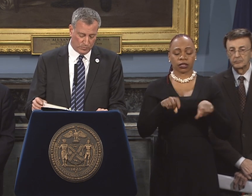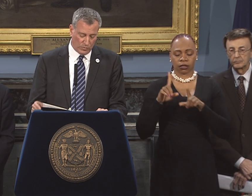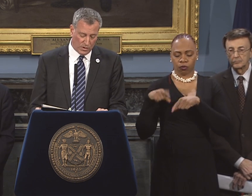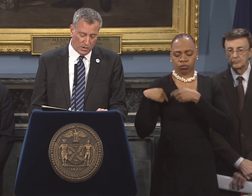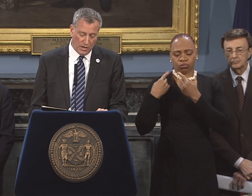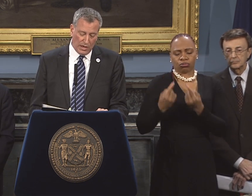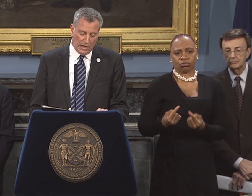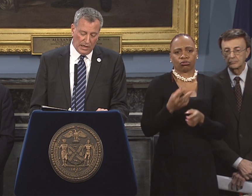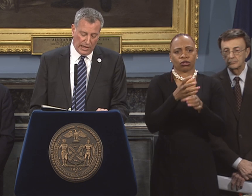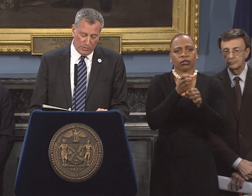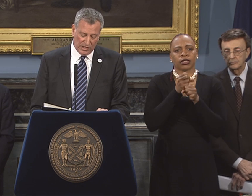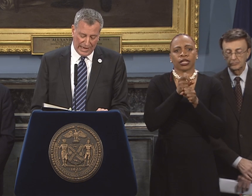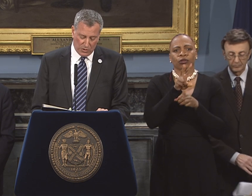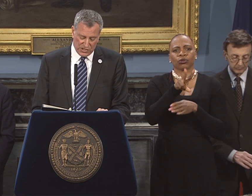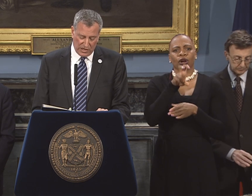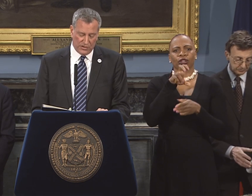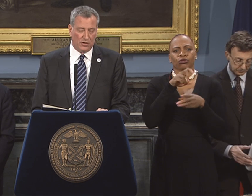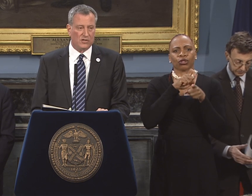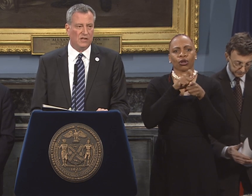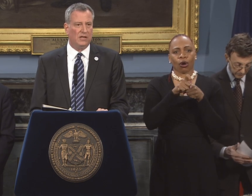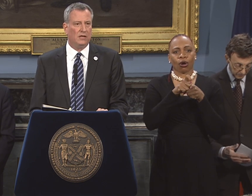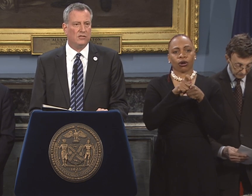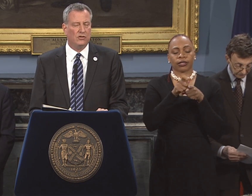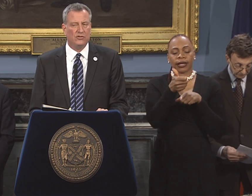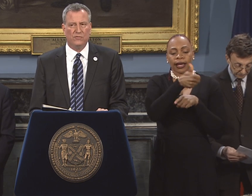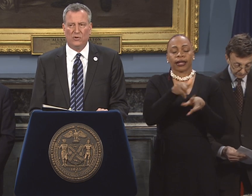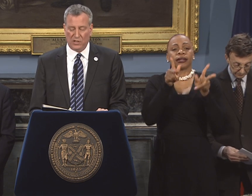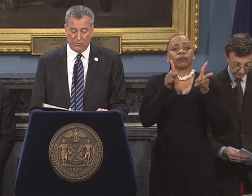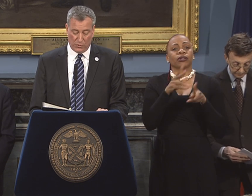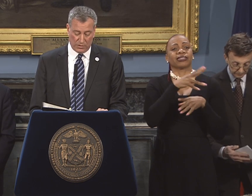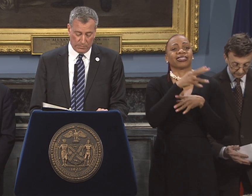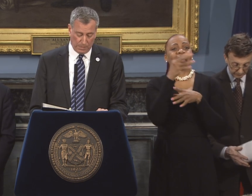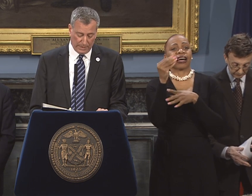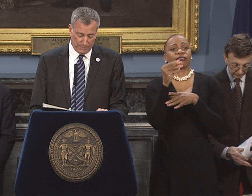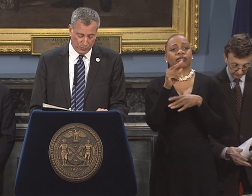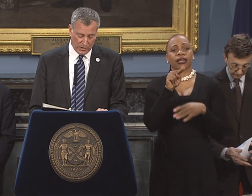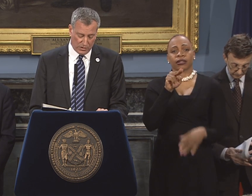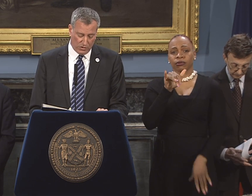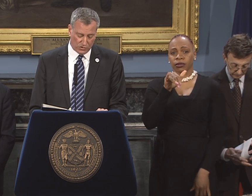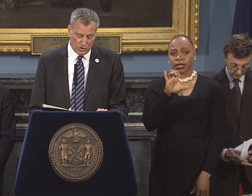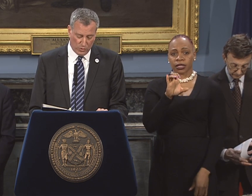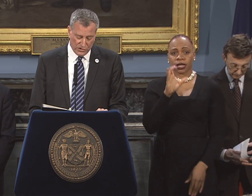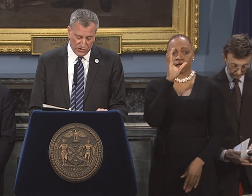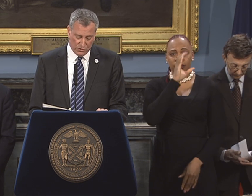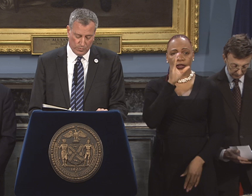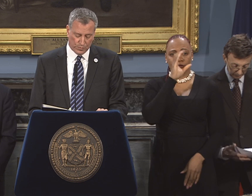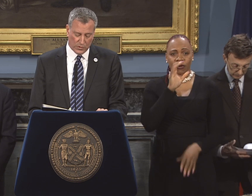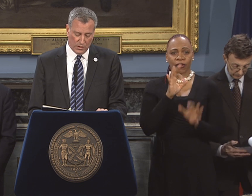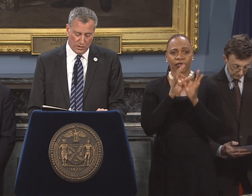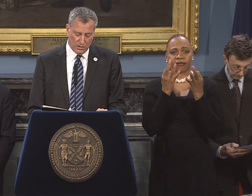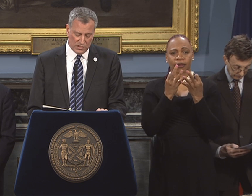far. Anyone outside New York City searching for a loved one can call